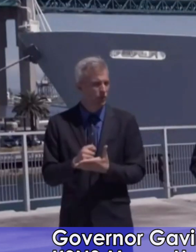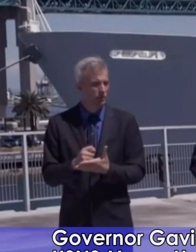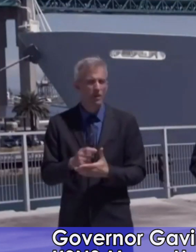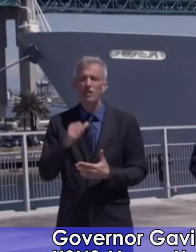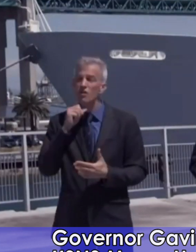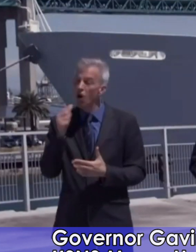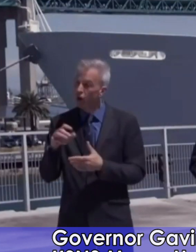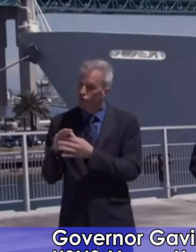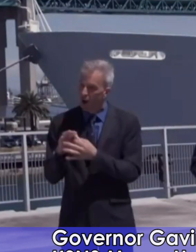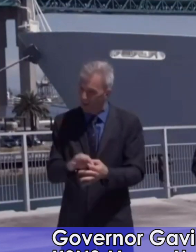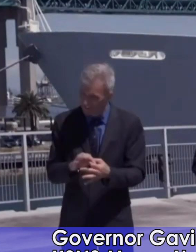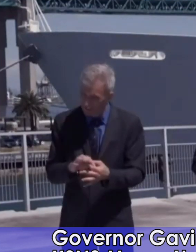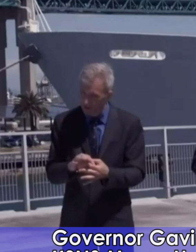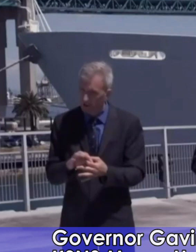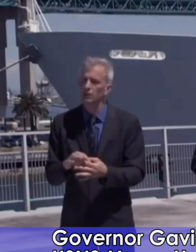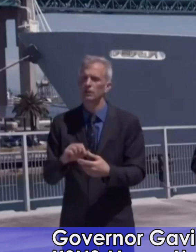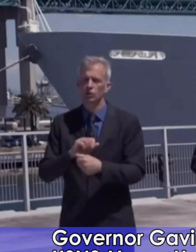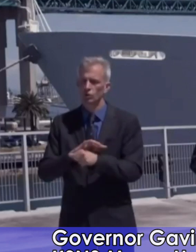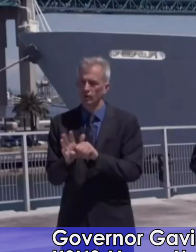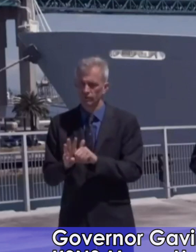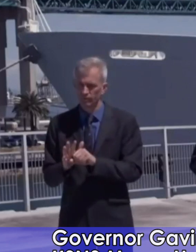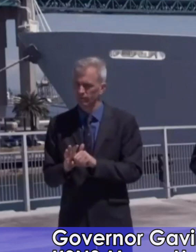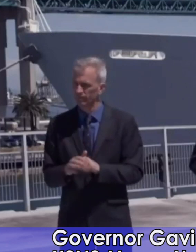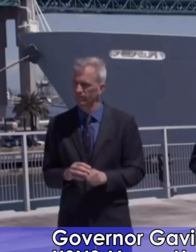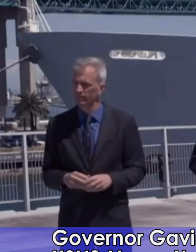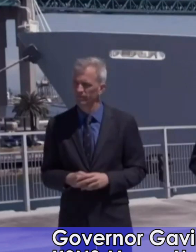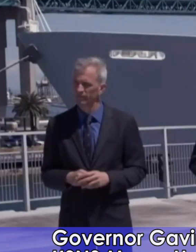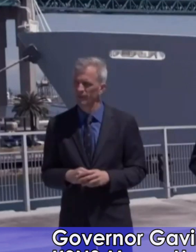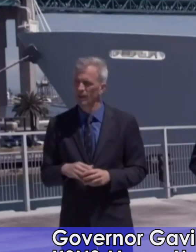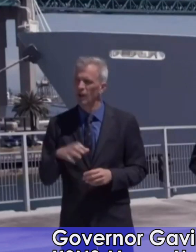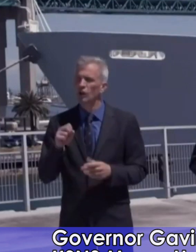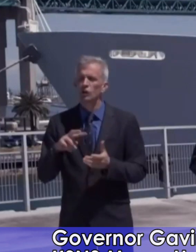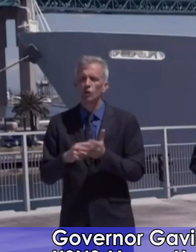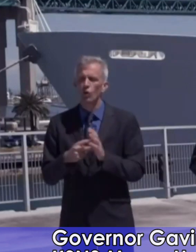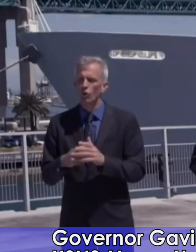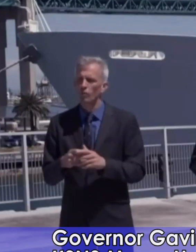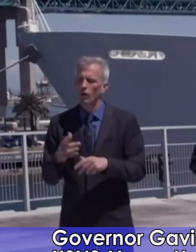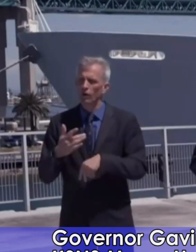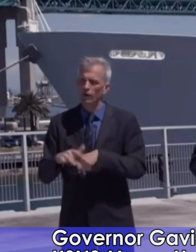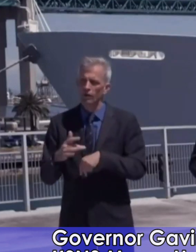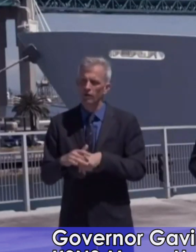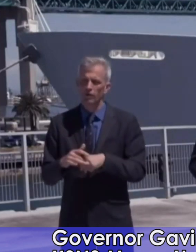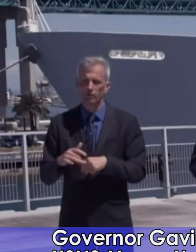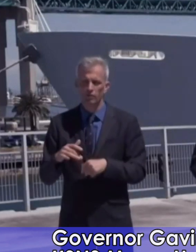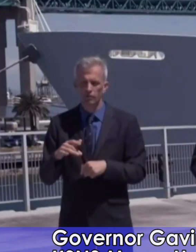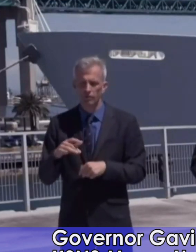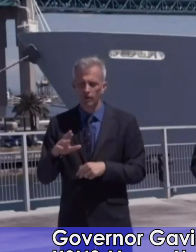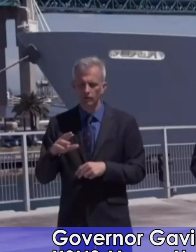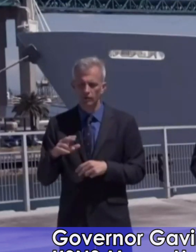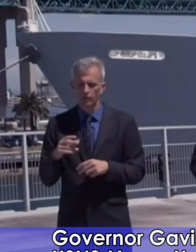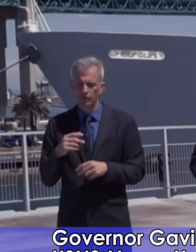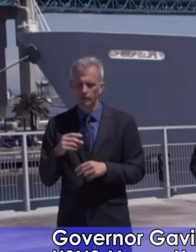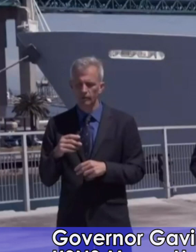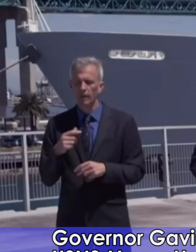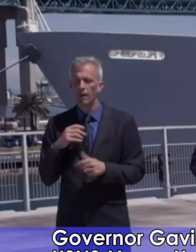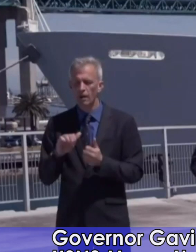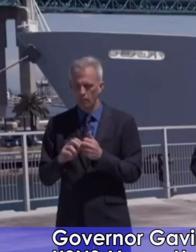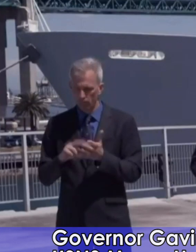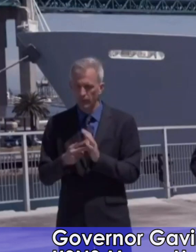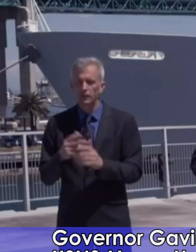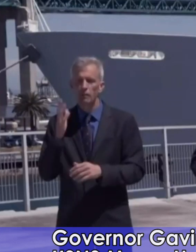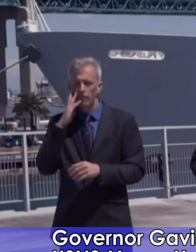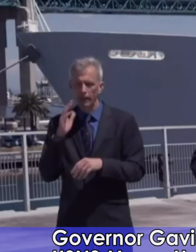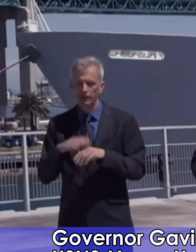to COVID-19. In that regard, they will in effect serve as a relief valve, allowing local hospitals to increase